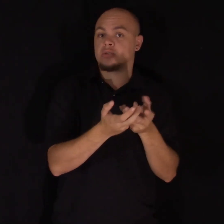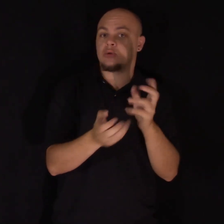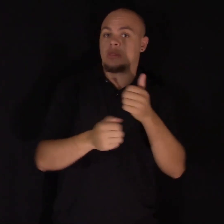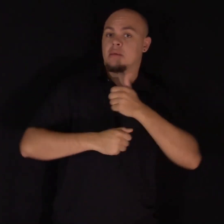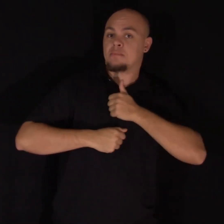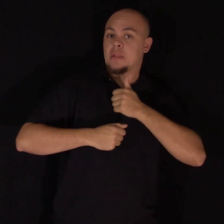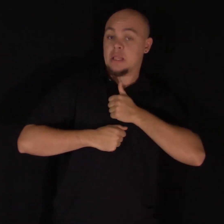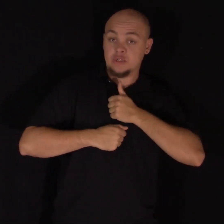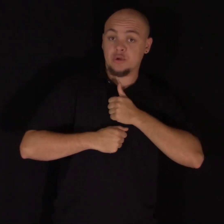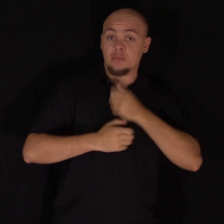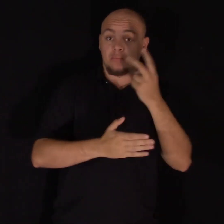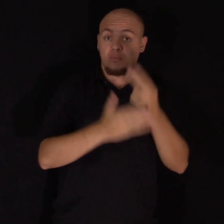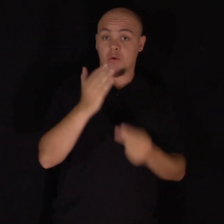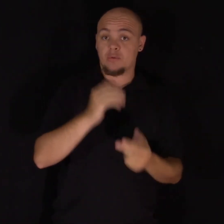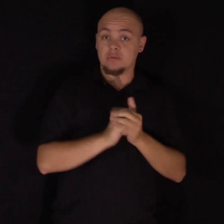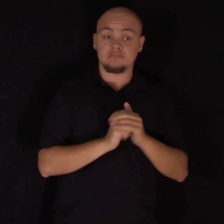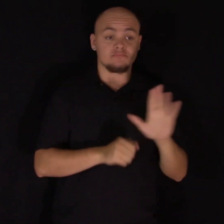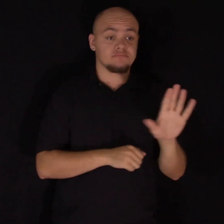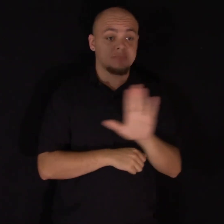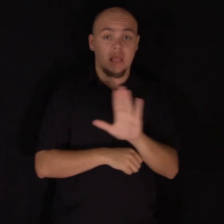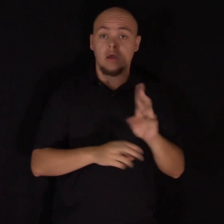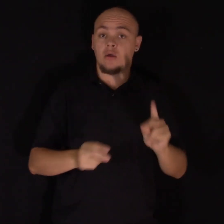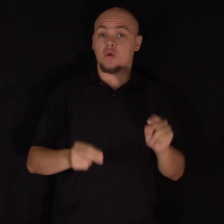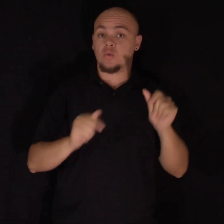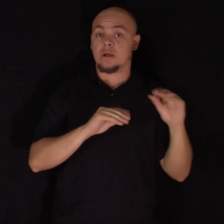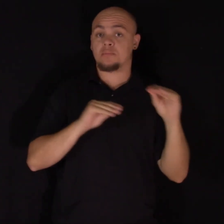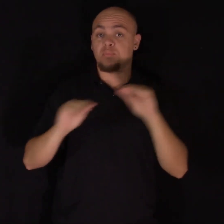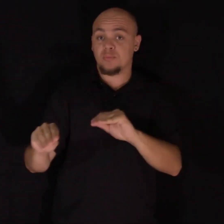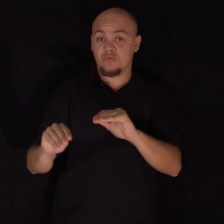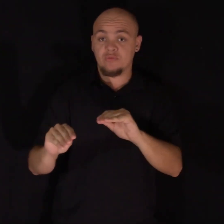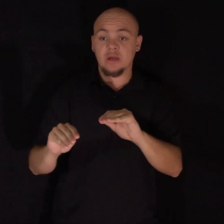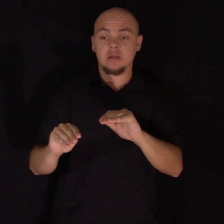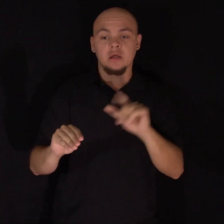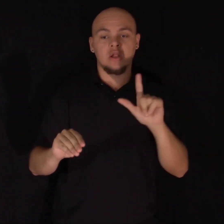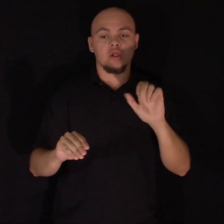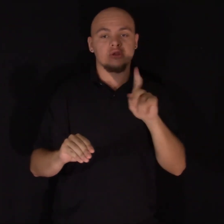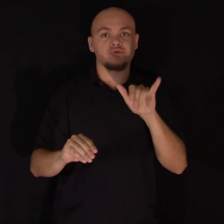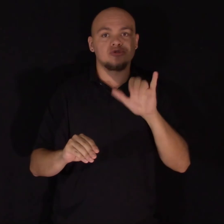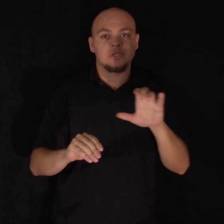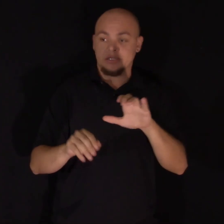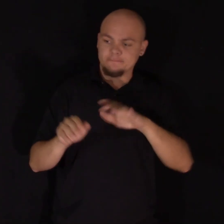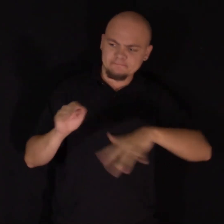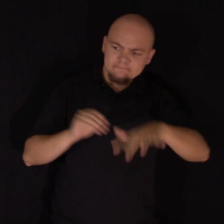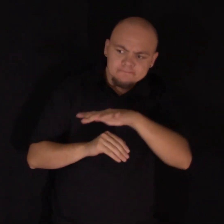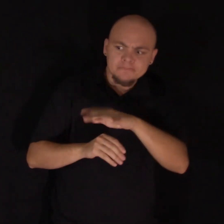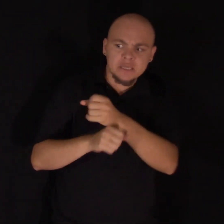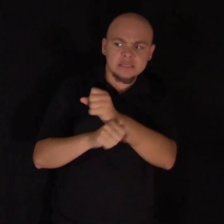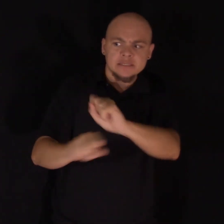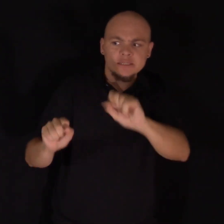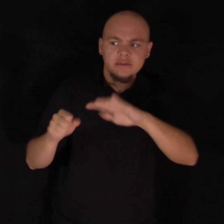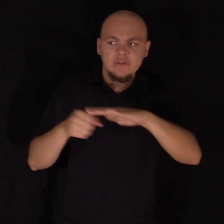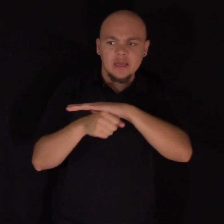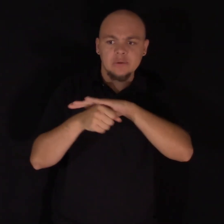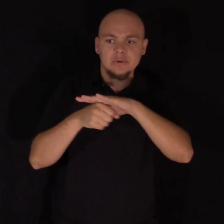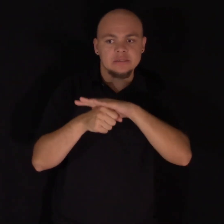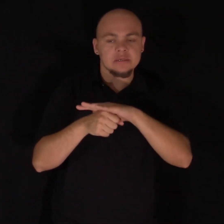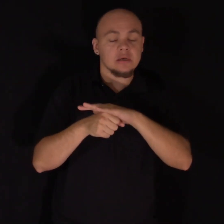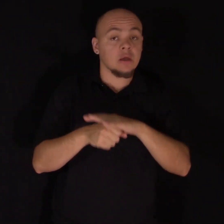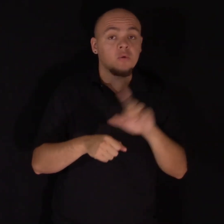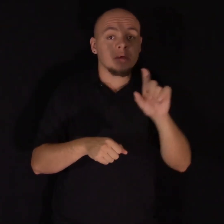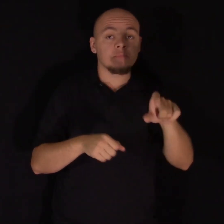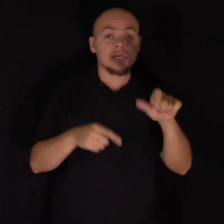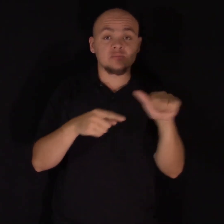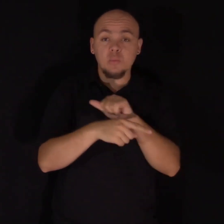taking advantage of the military's ability to move fast, do logistics, and secure areas. We need to do